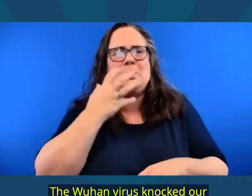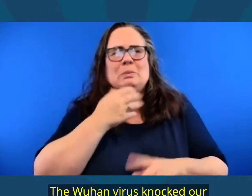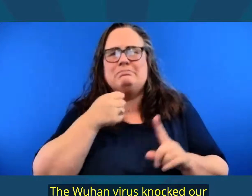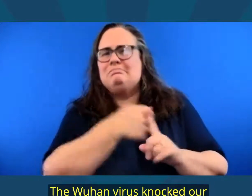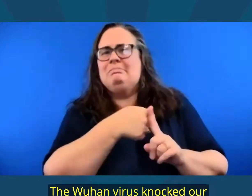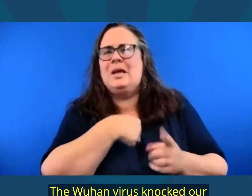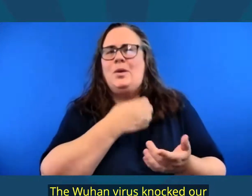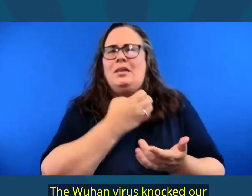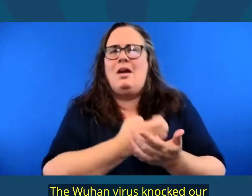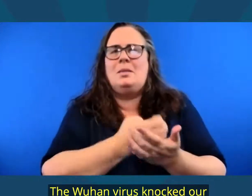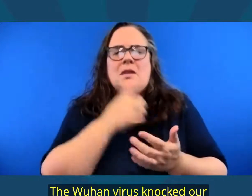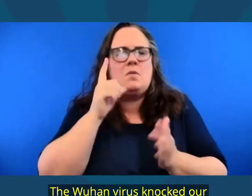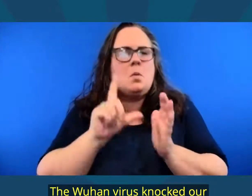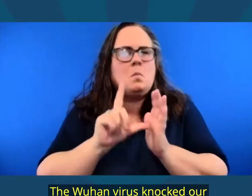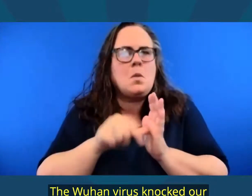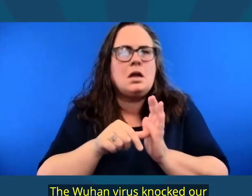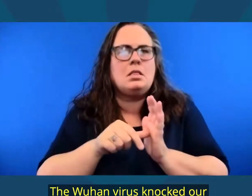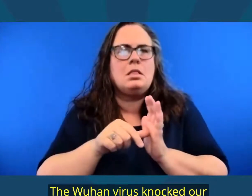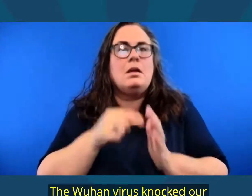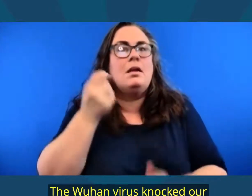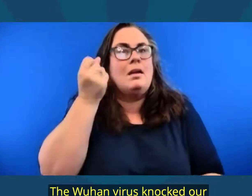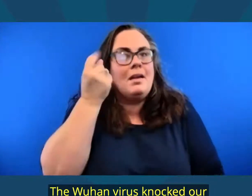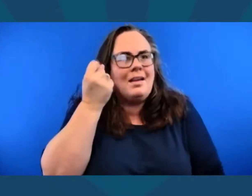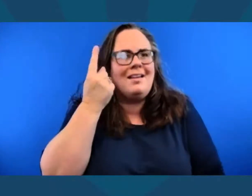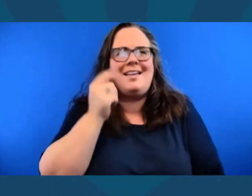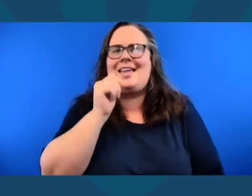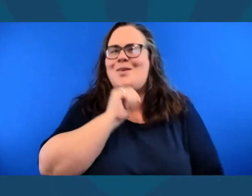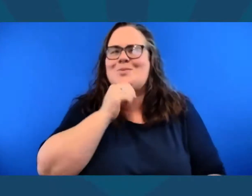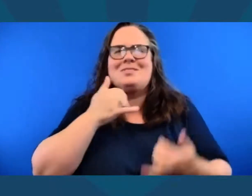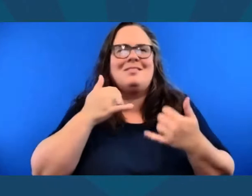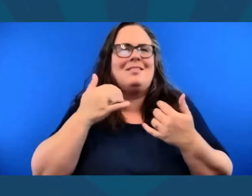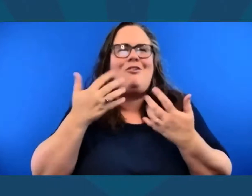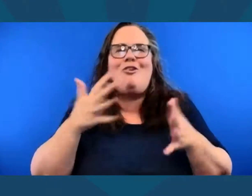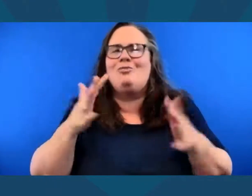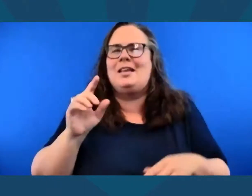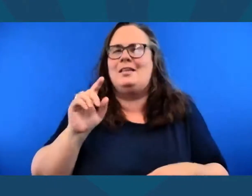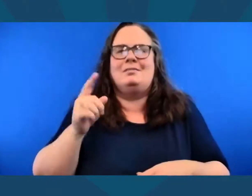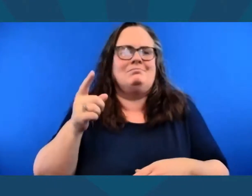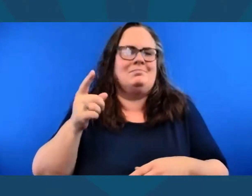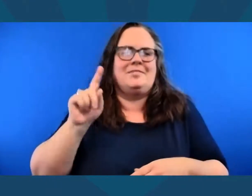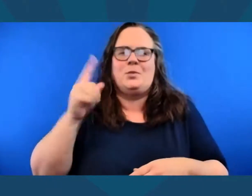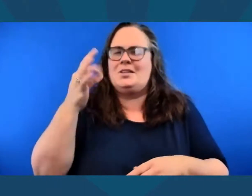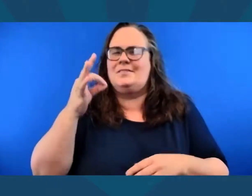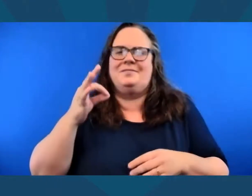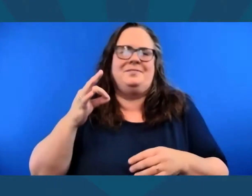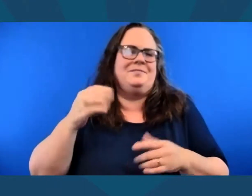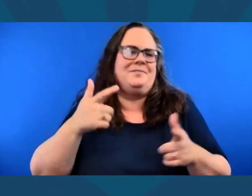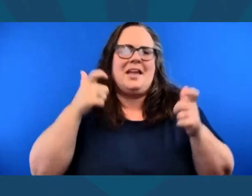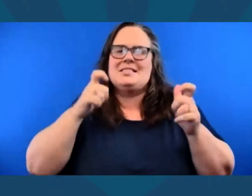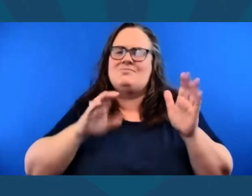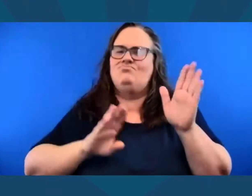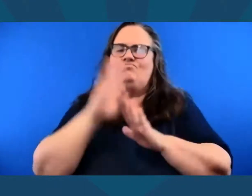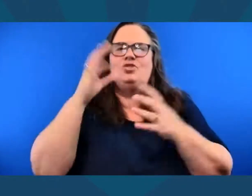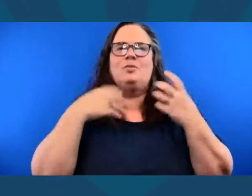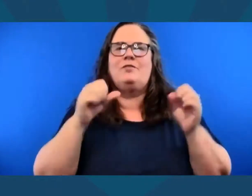The Wuhan virus knocked our economy down for a while, but Arizona is already one of the nation's fastest